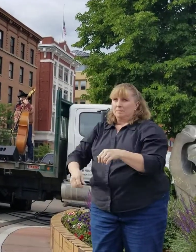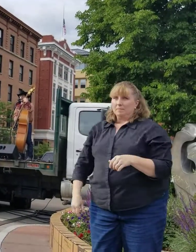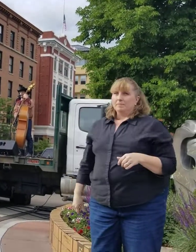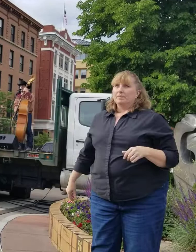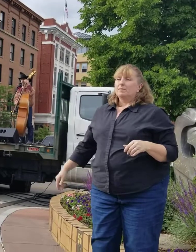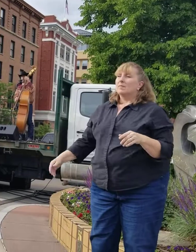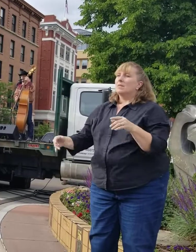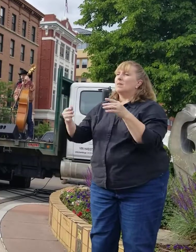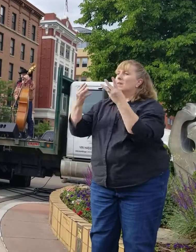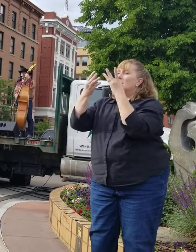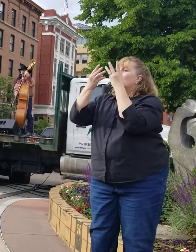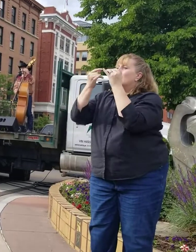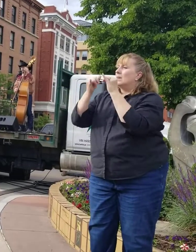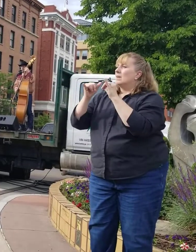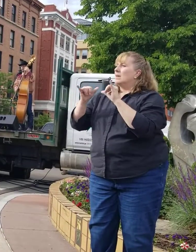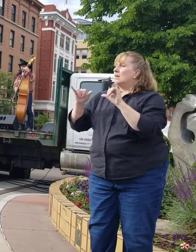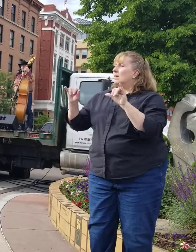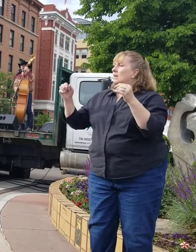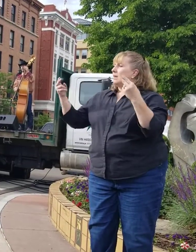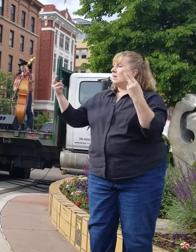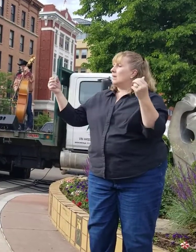Hi-ya,